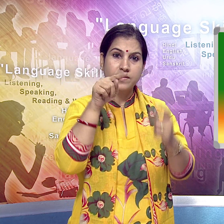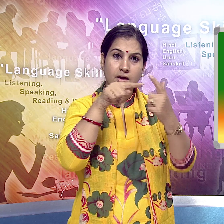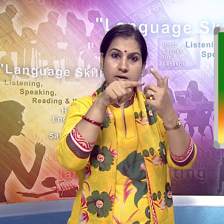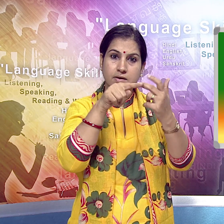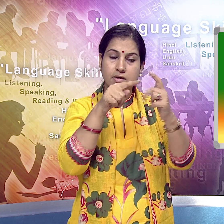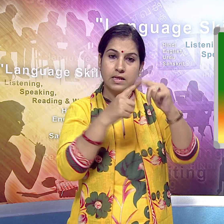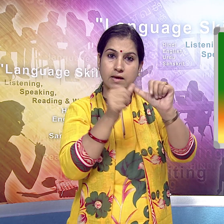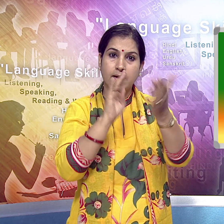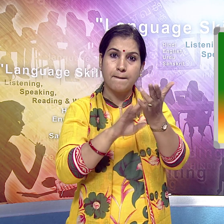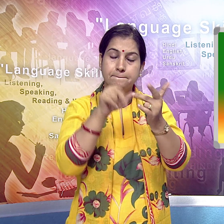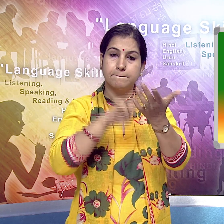vitamin.